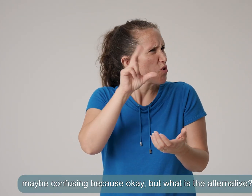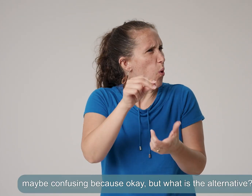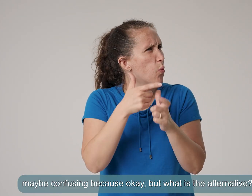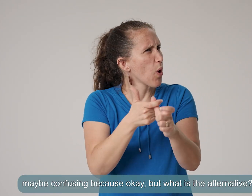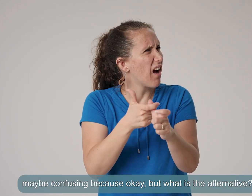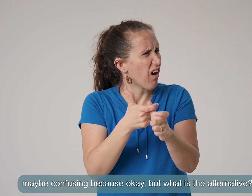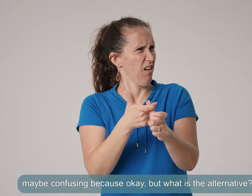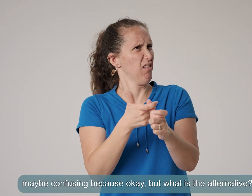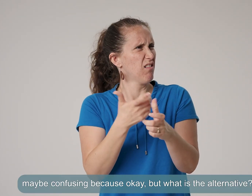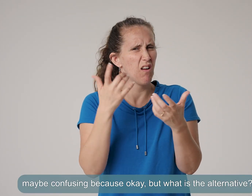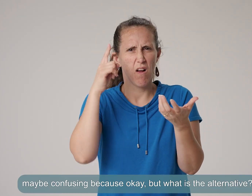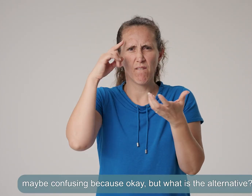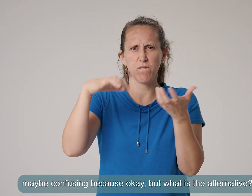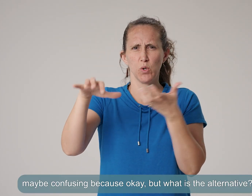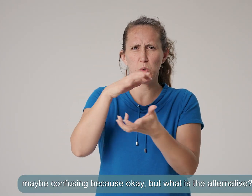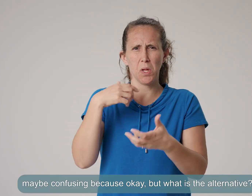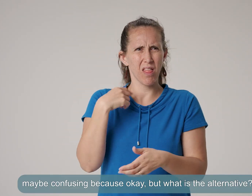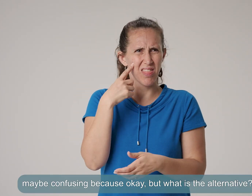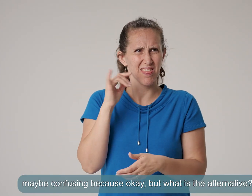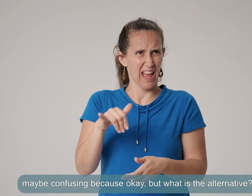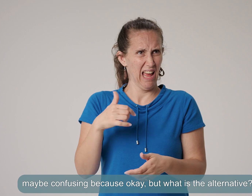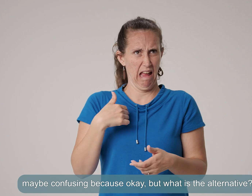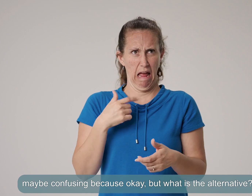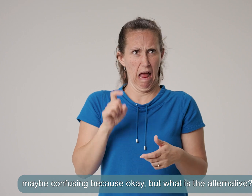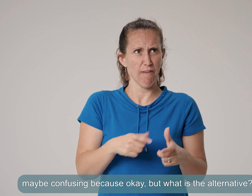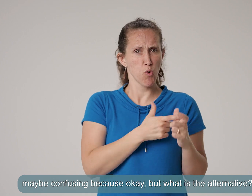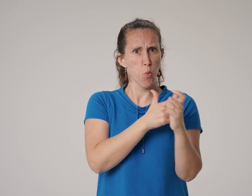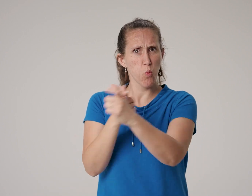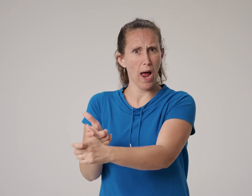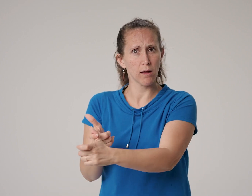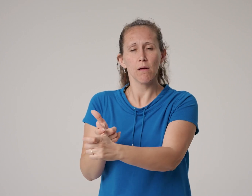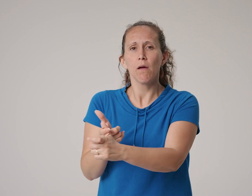be confusing because, okay, but what is the alternative?